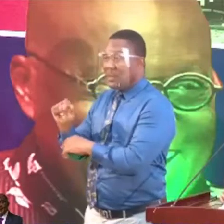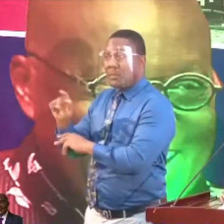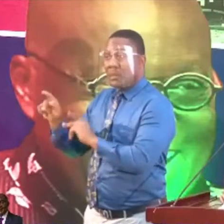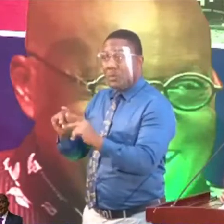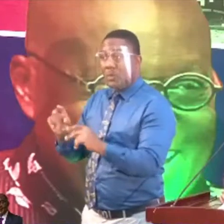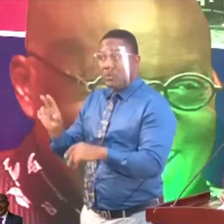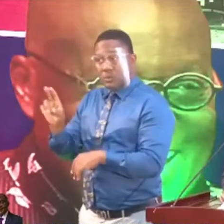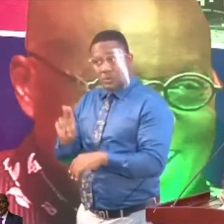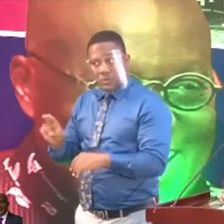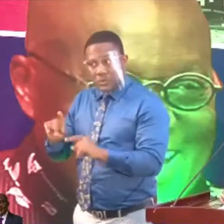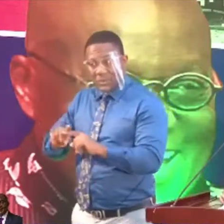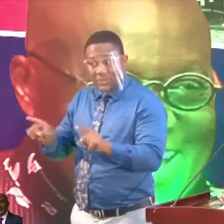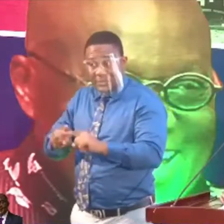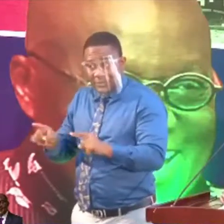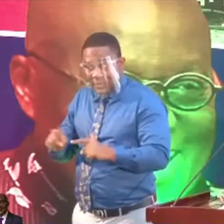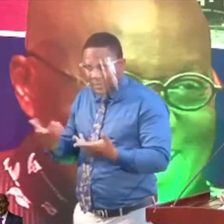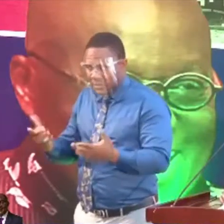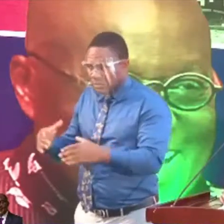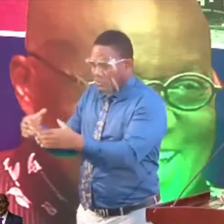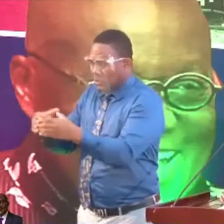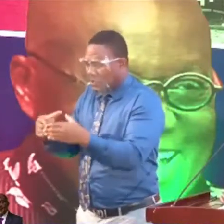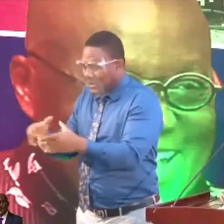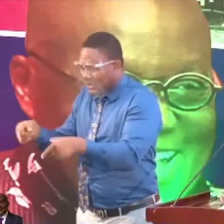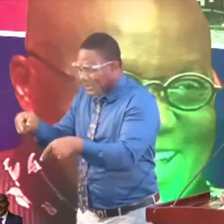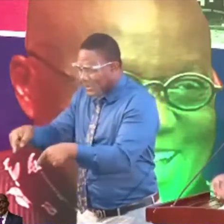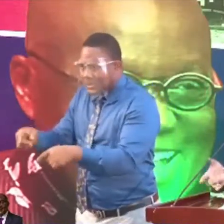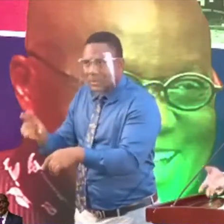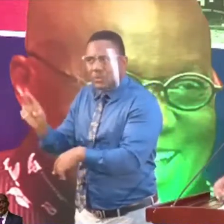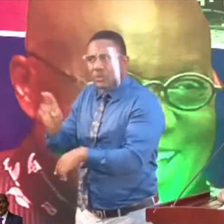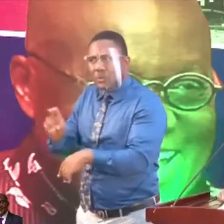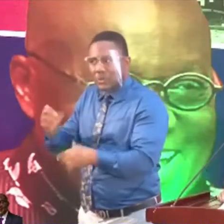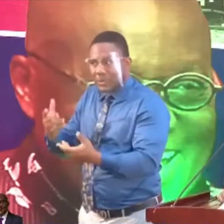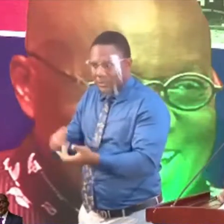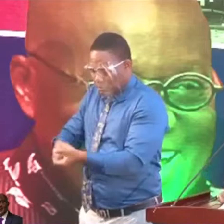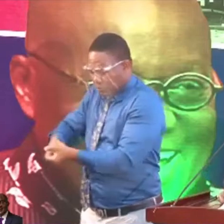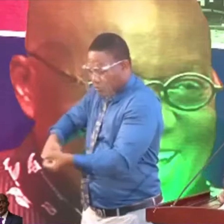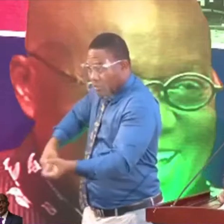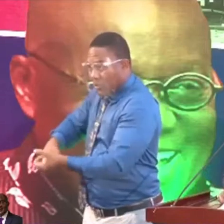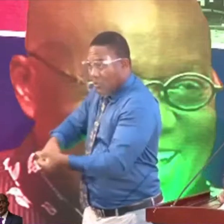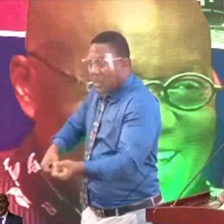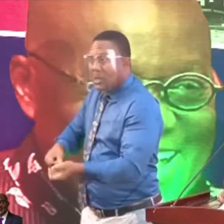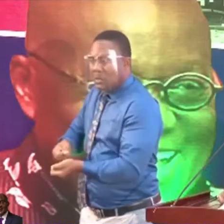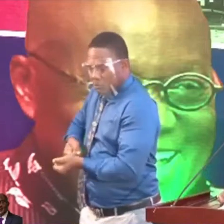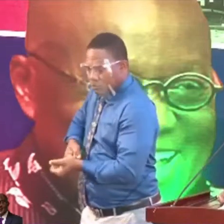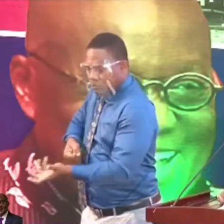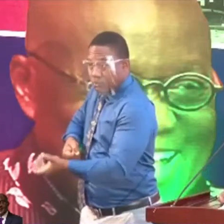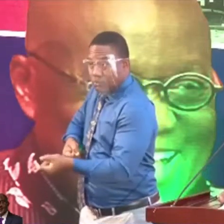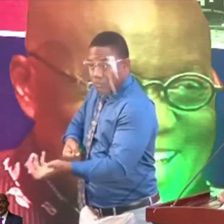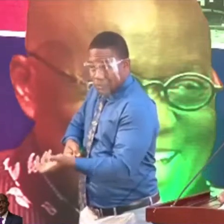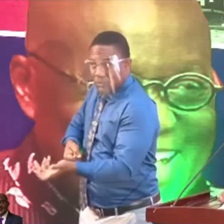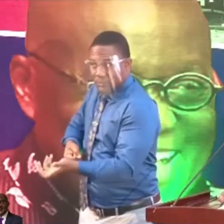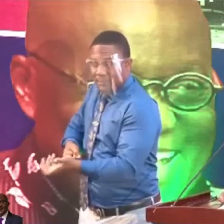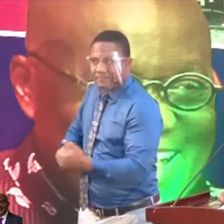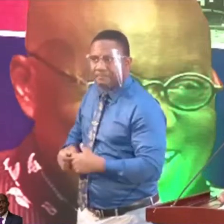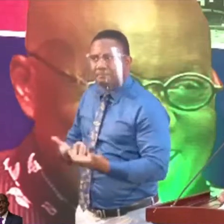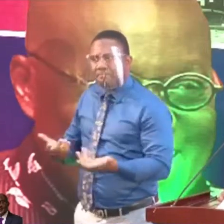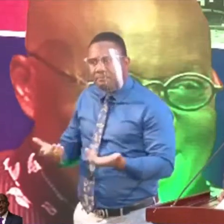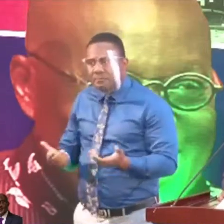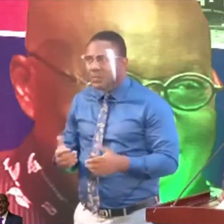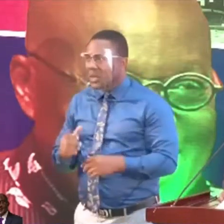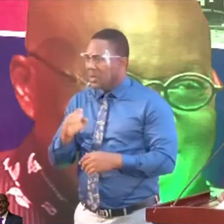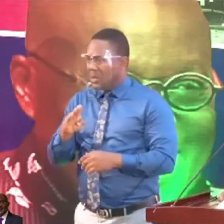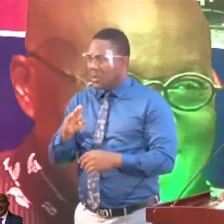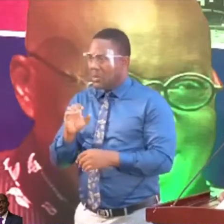have produced shallots in the dry season using tube wells as their source of water for irrigation. Farmers in Bono